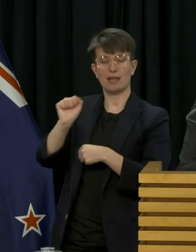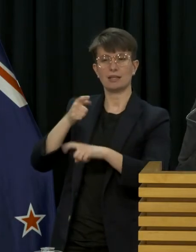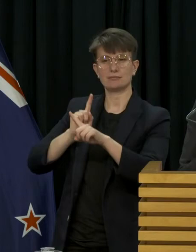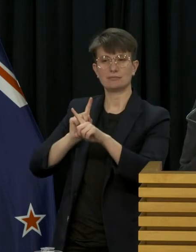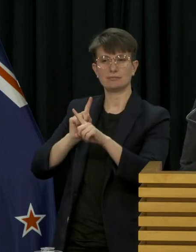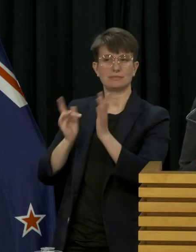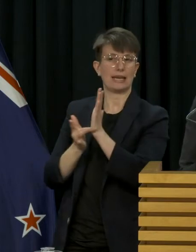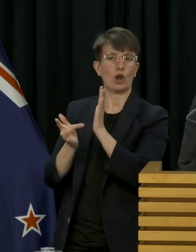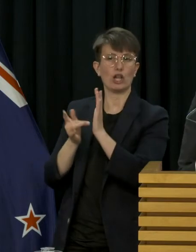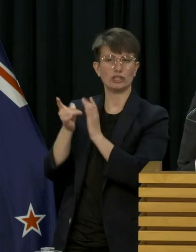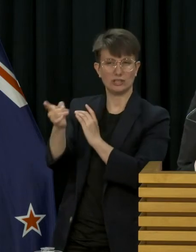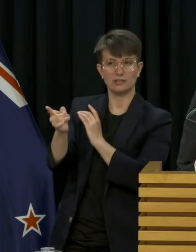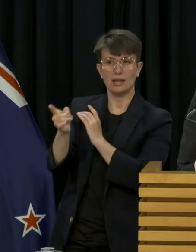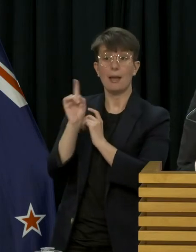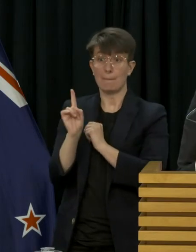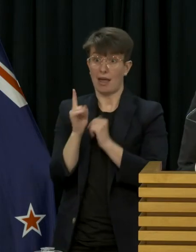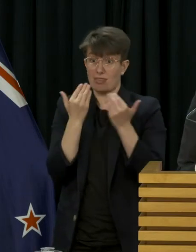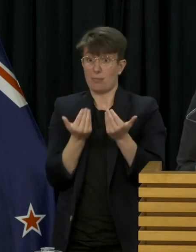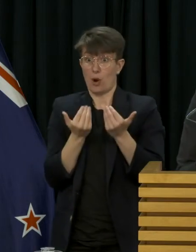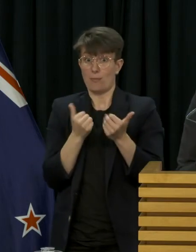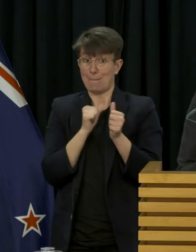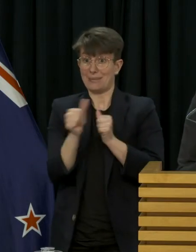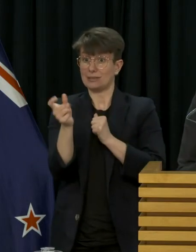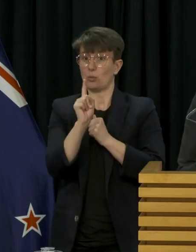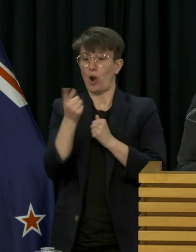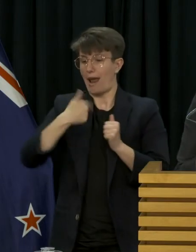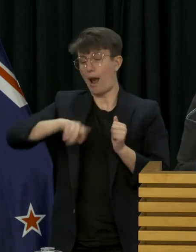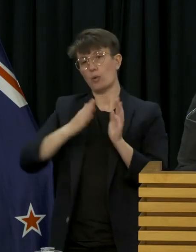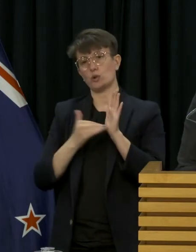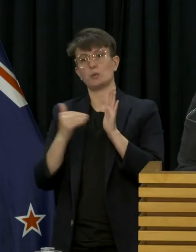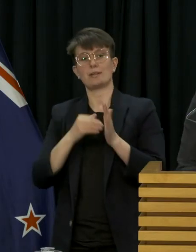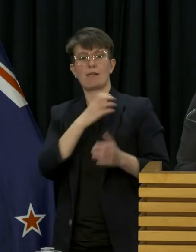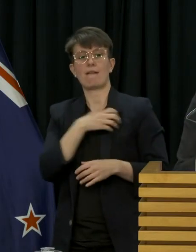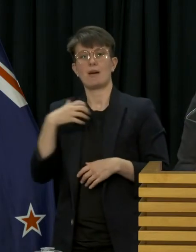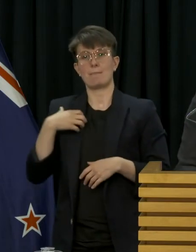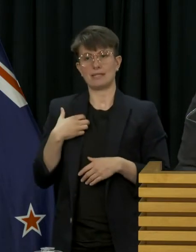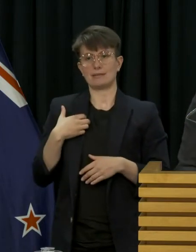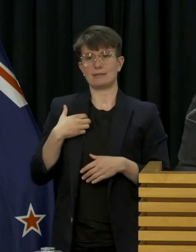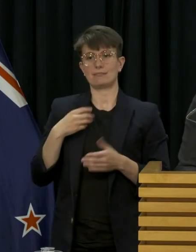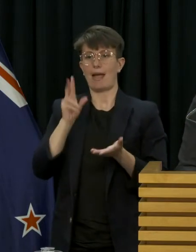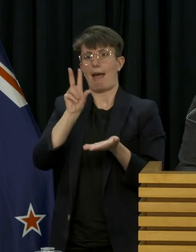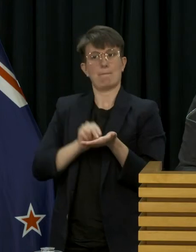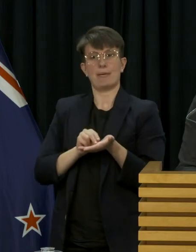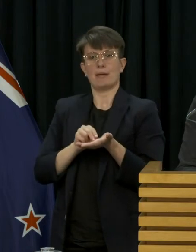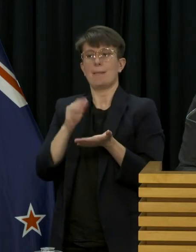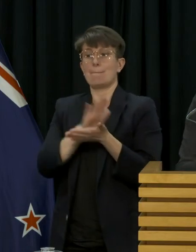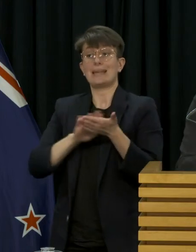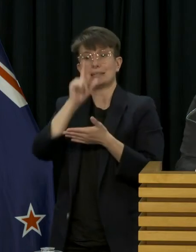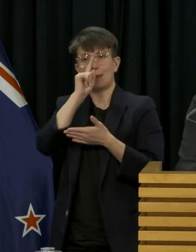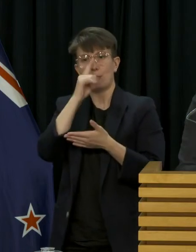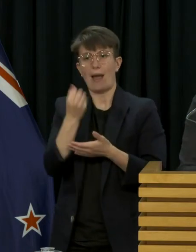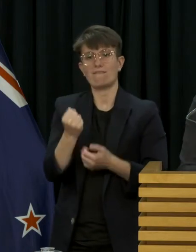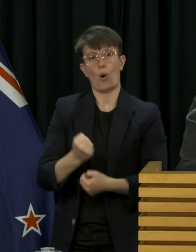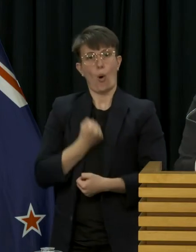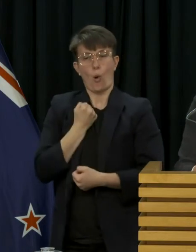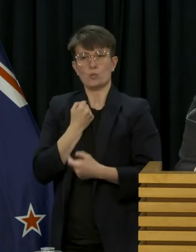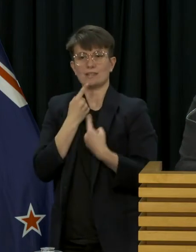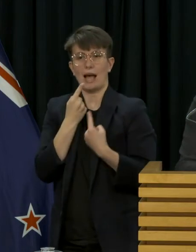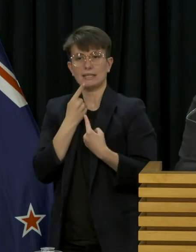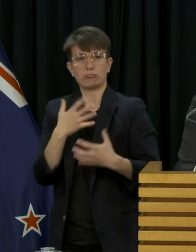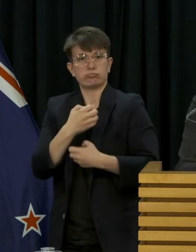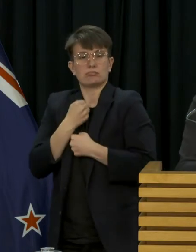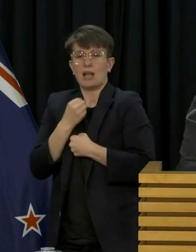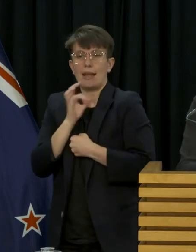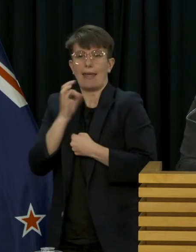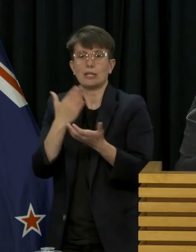everybody stays in control of their own data. And so we are looking at further development of the COVID Tracer app, which would include things like GPS